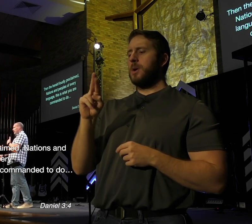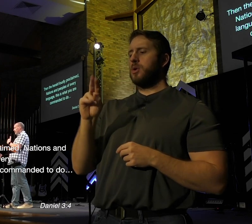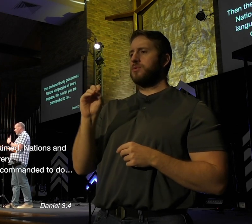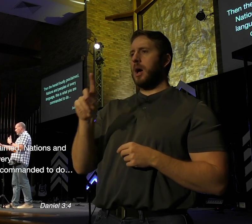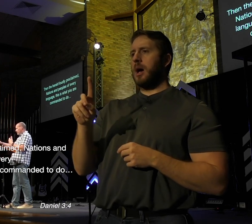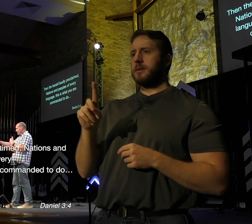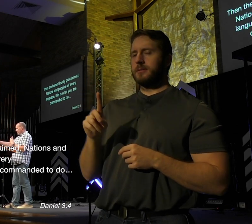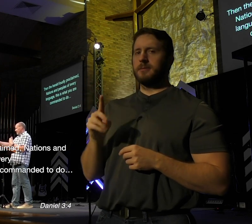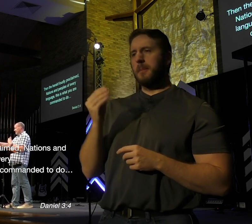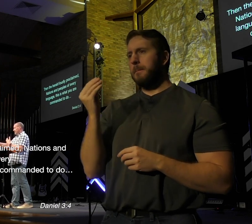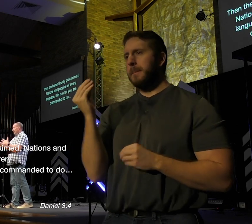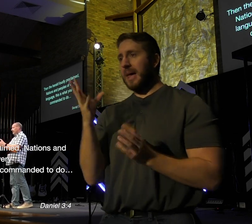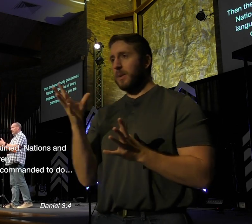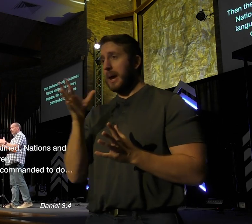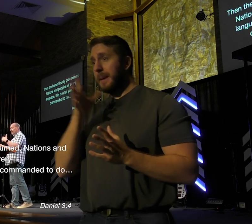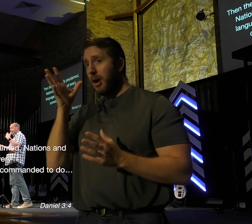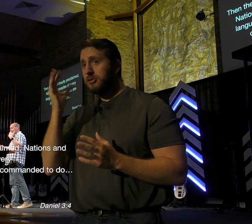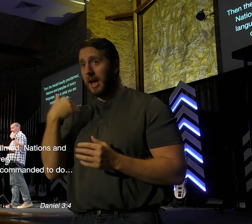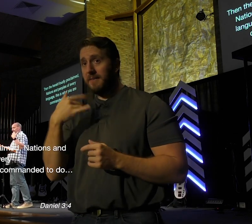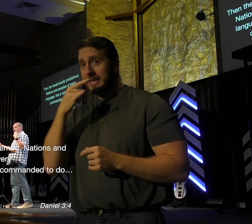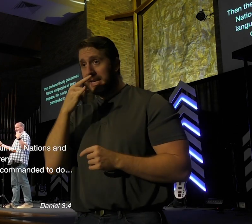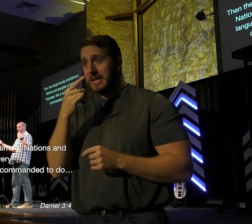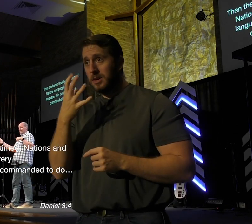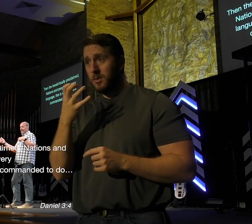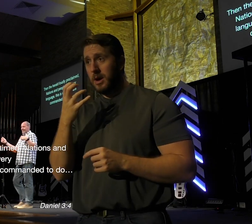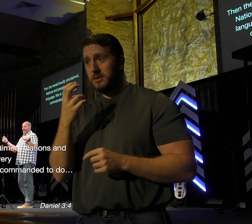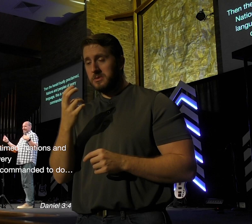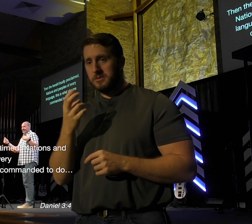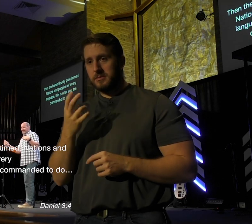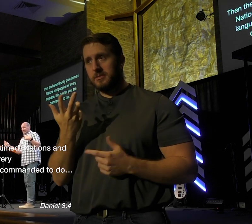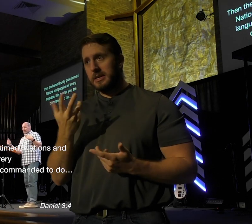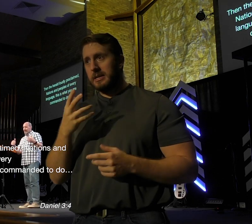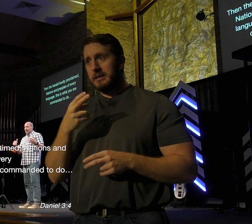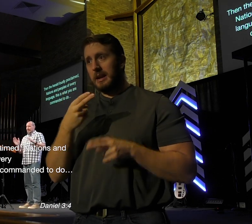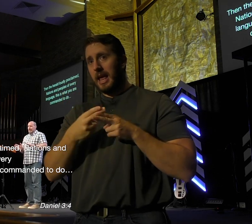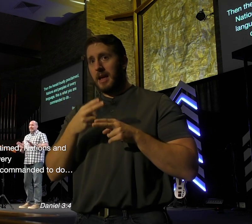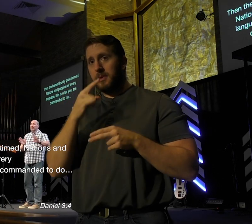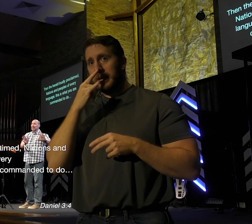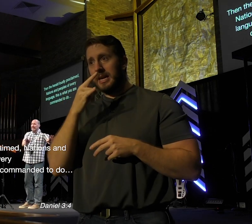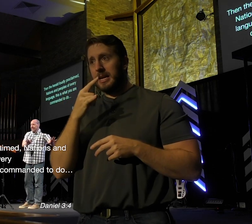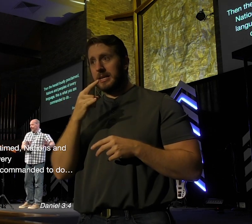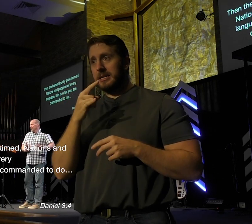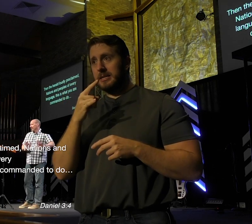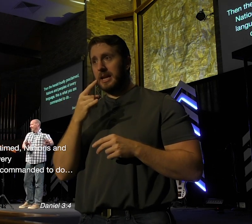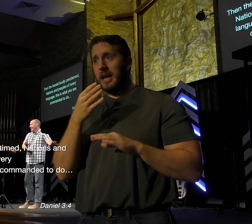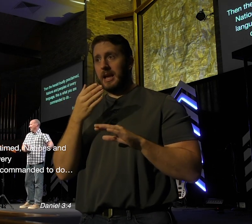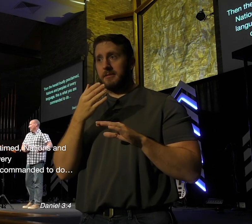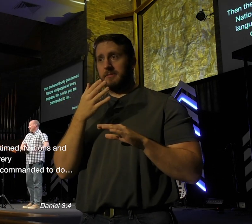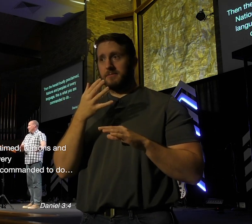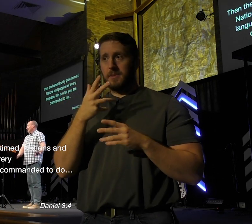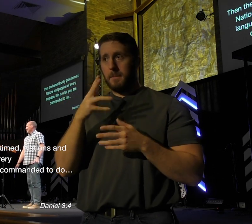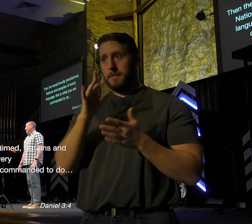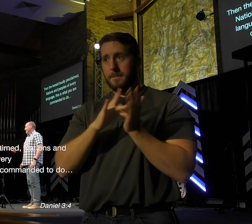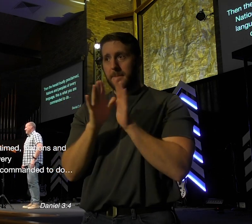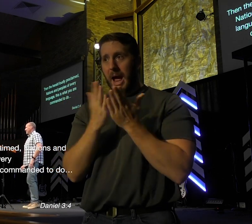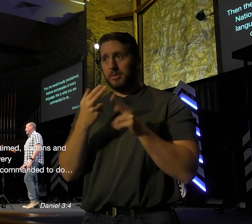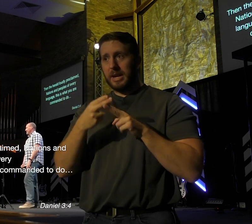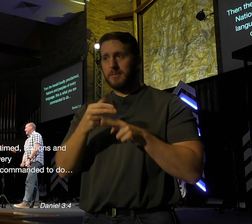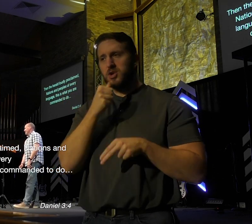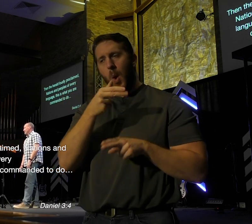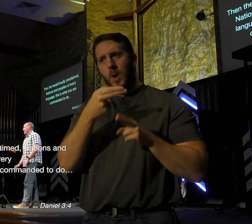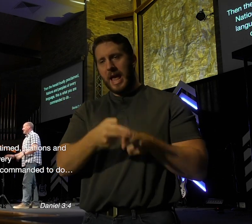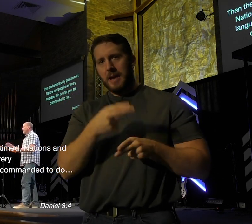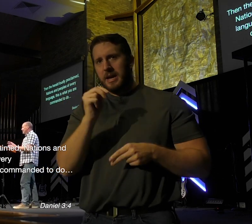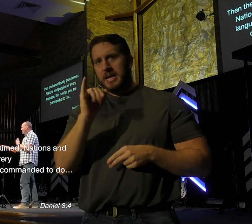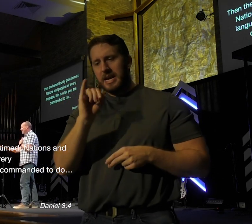Okay? By the way, parents, if you have a kid and you want to name your kid after a Bible name, just keep reading, okay? Don't name